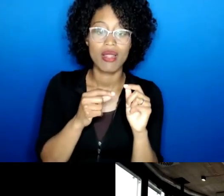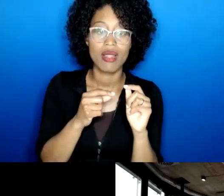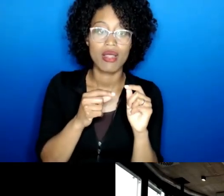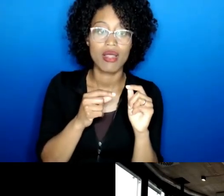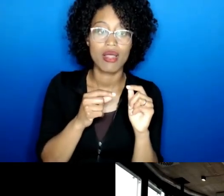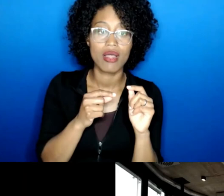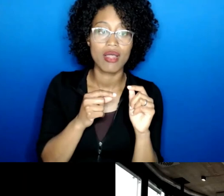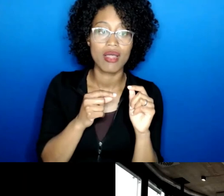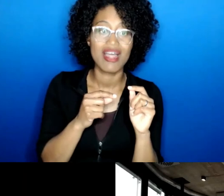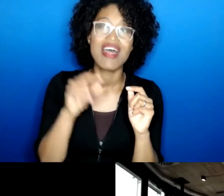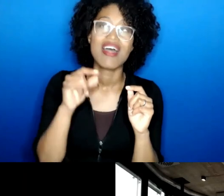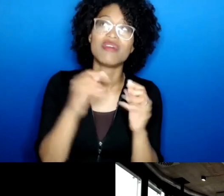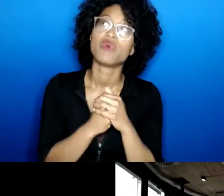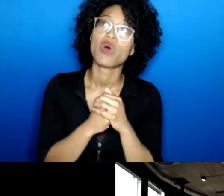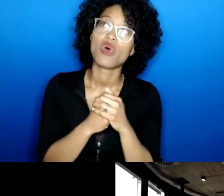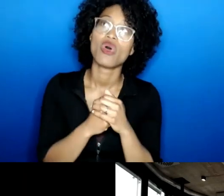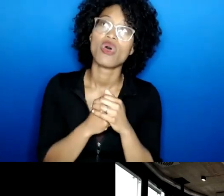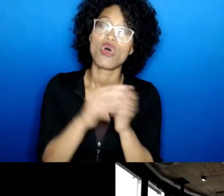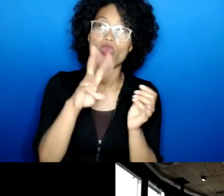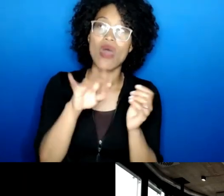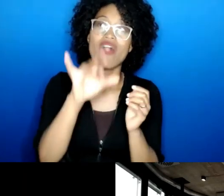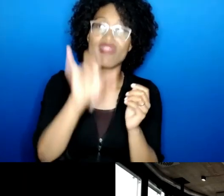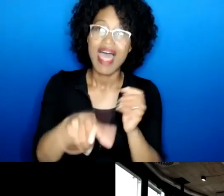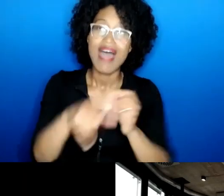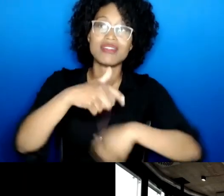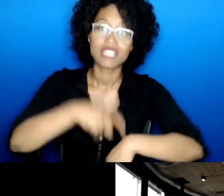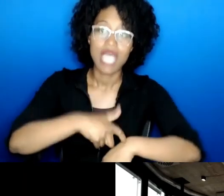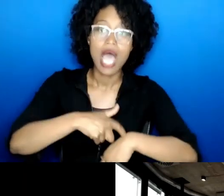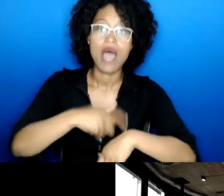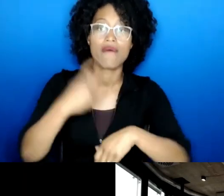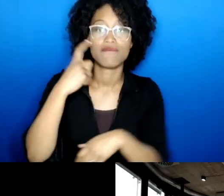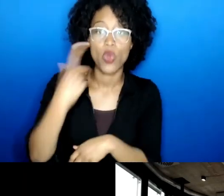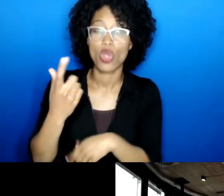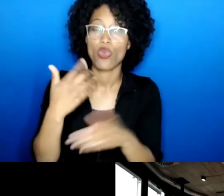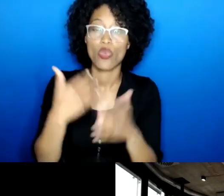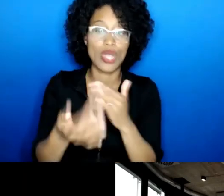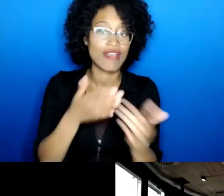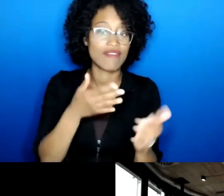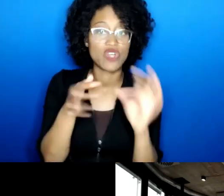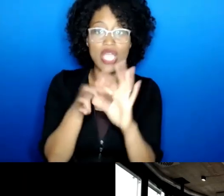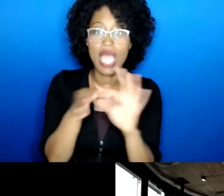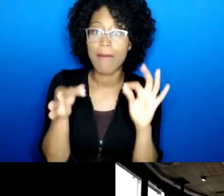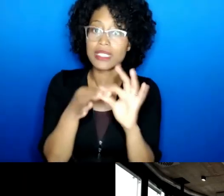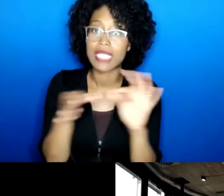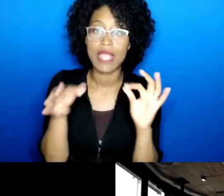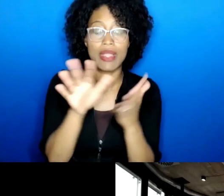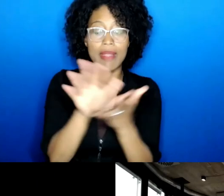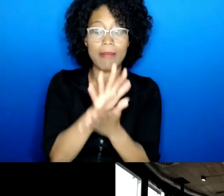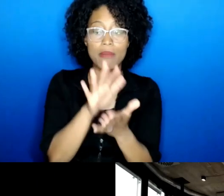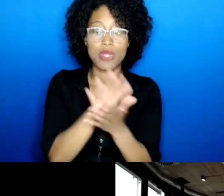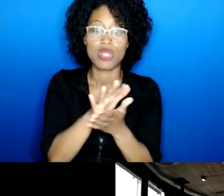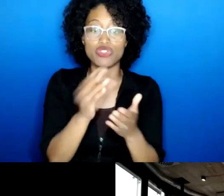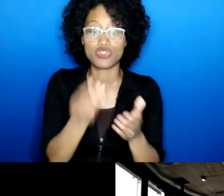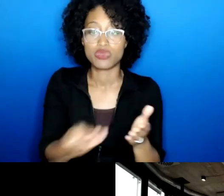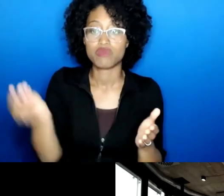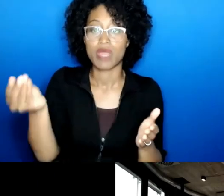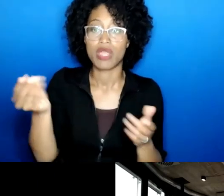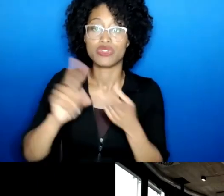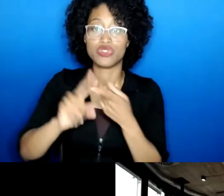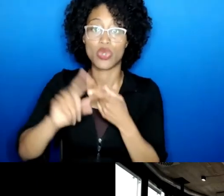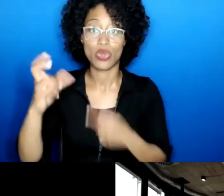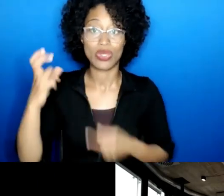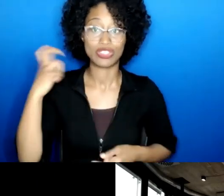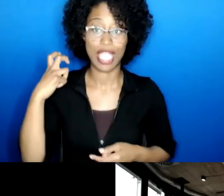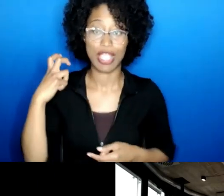that is the time, whatever commentary paper you've been working on to circulate to the chair and the discussant, that is